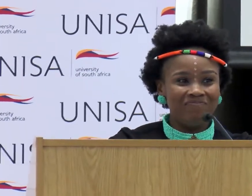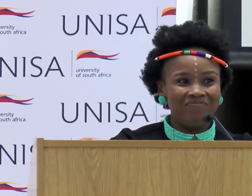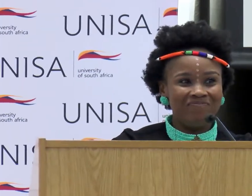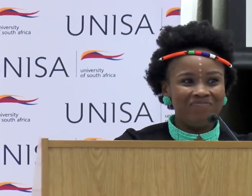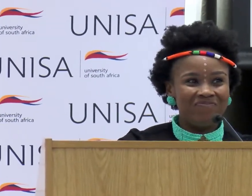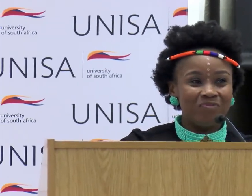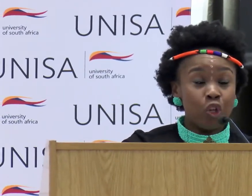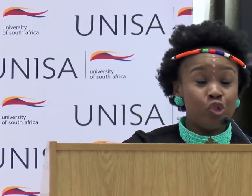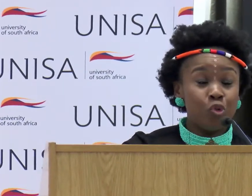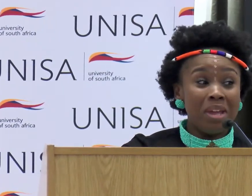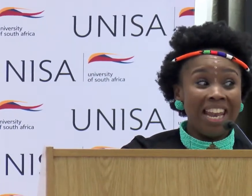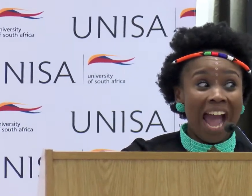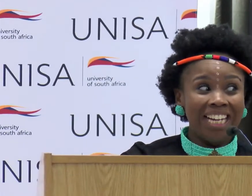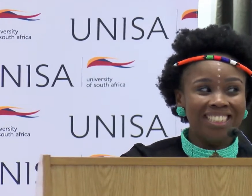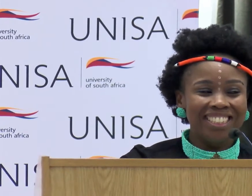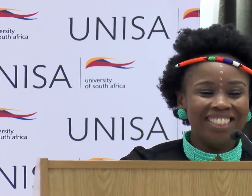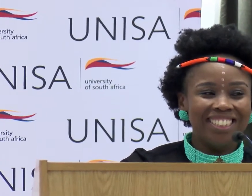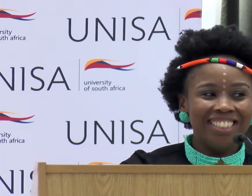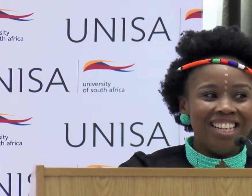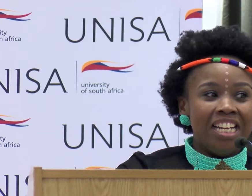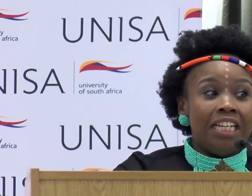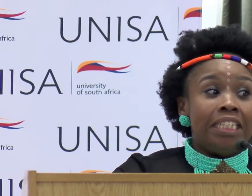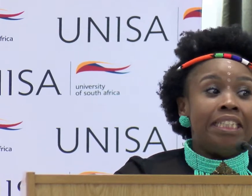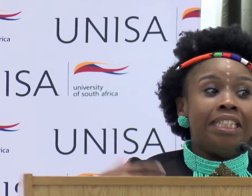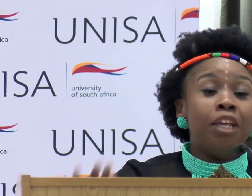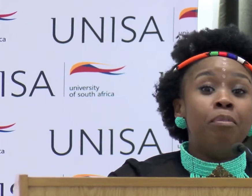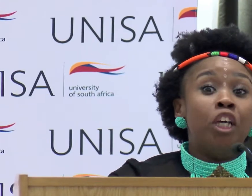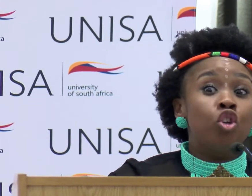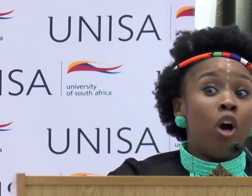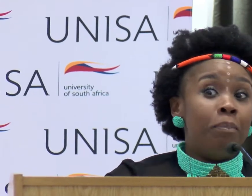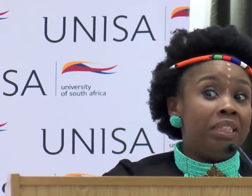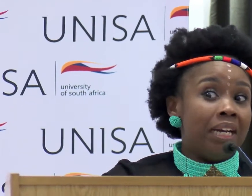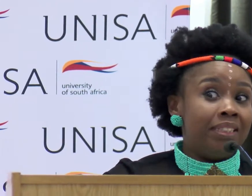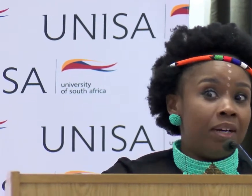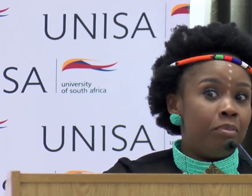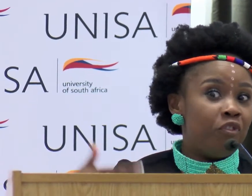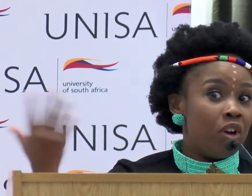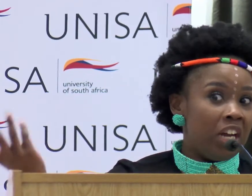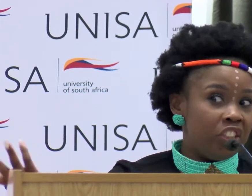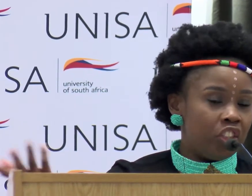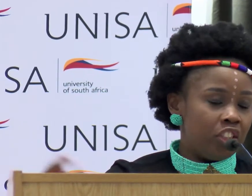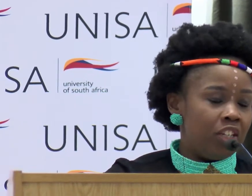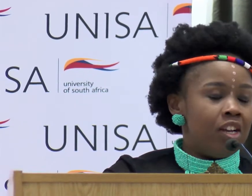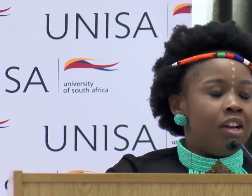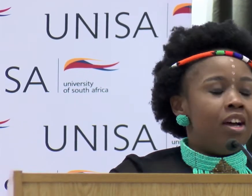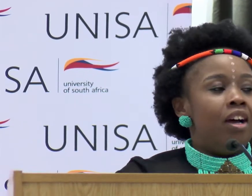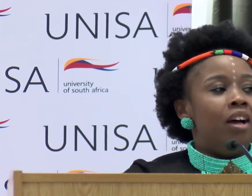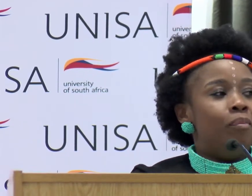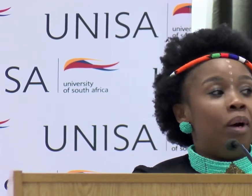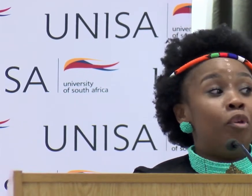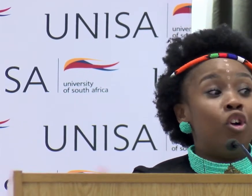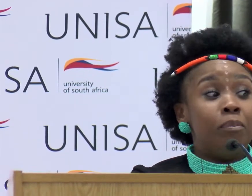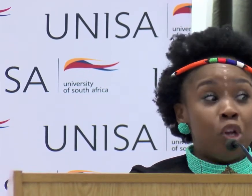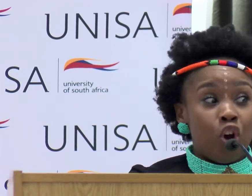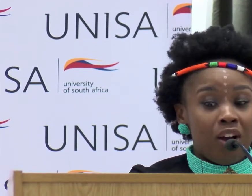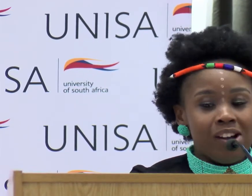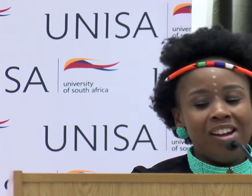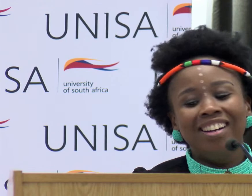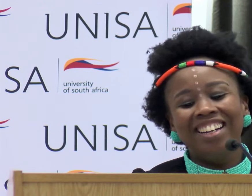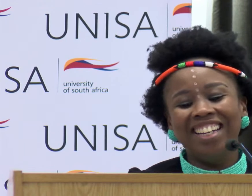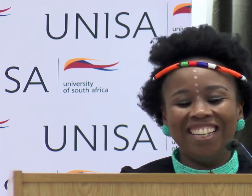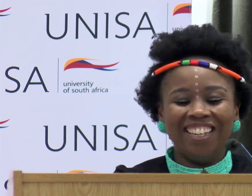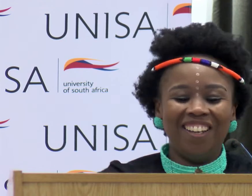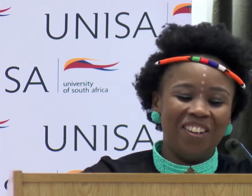Sanbonani, Dumelang. Take me as your appetizer before lunch. I'm not going to be